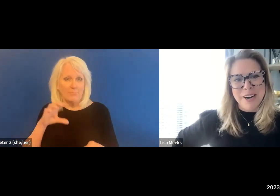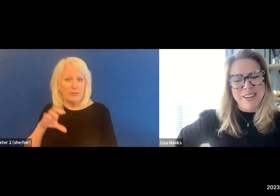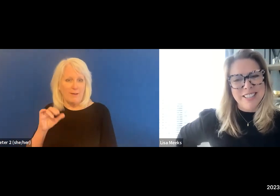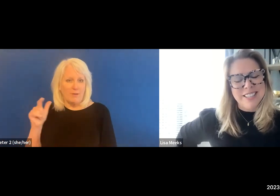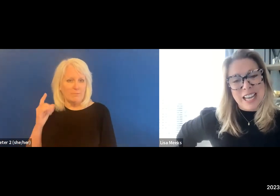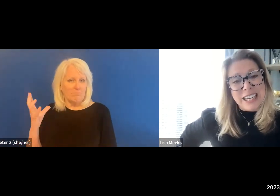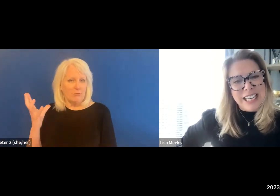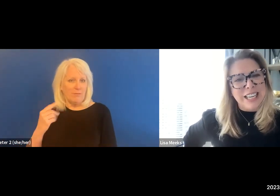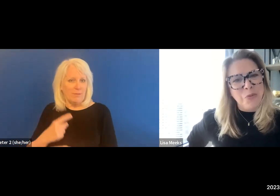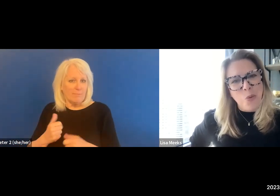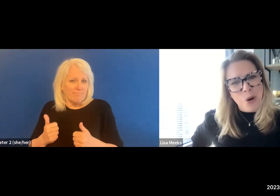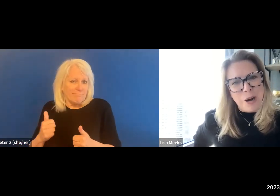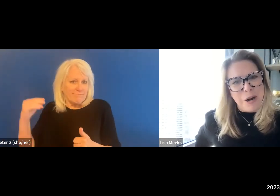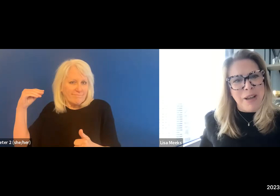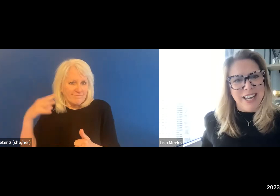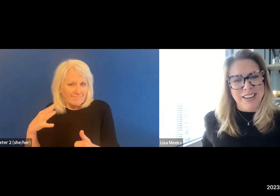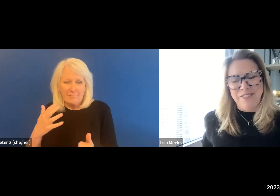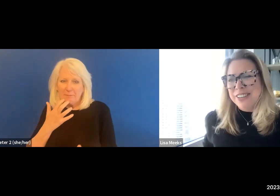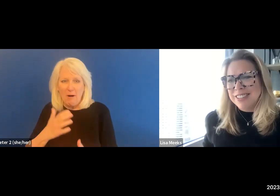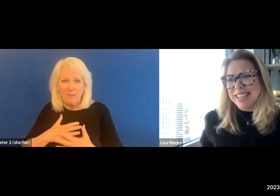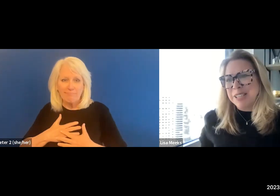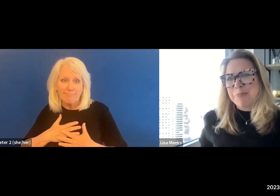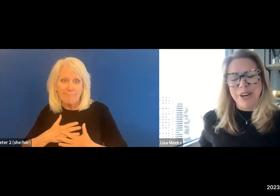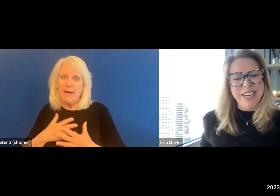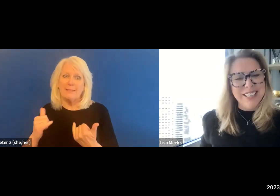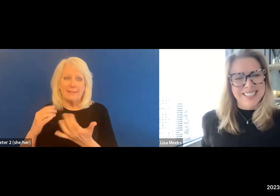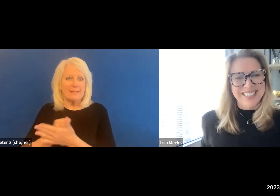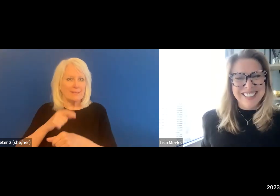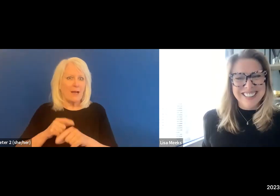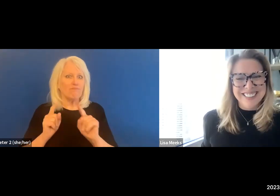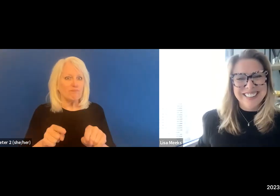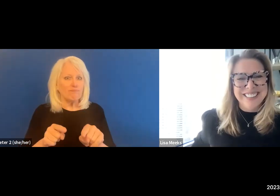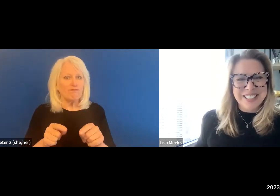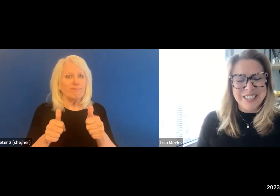Illinois, where it is sunny and warm and it feels like spring.